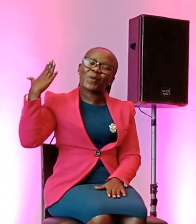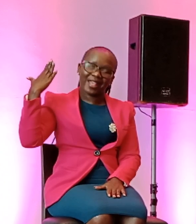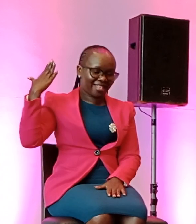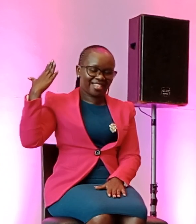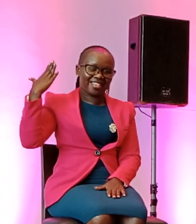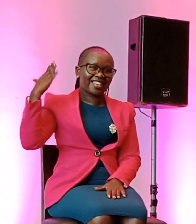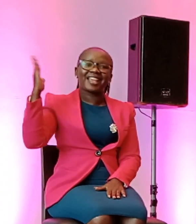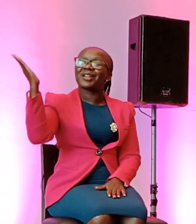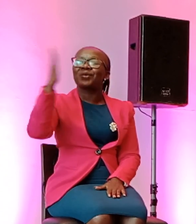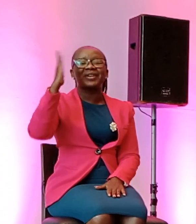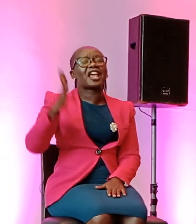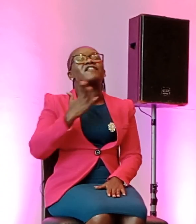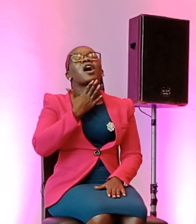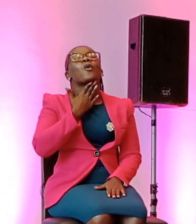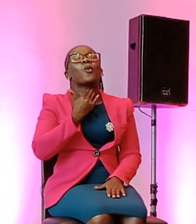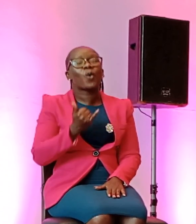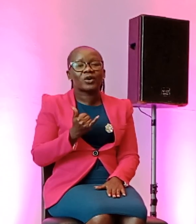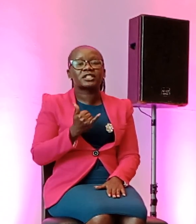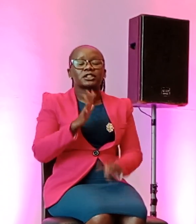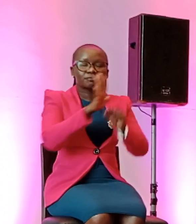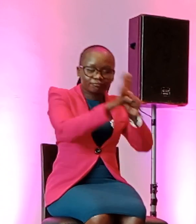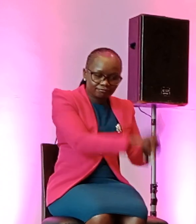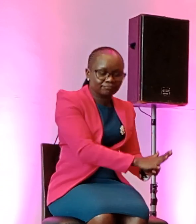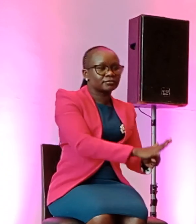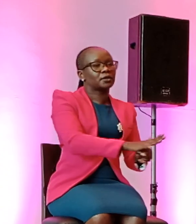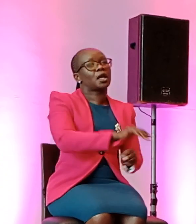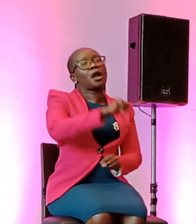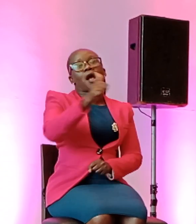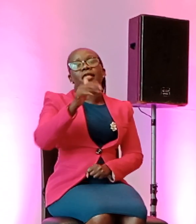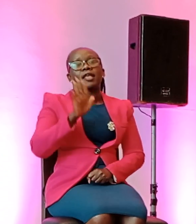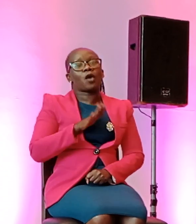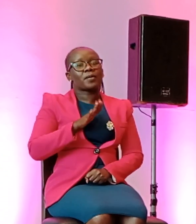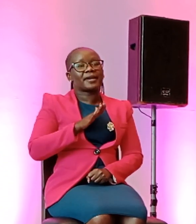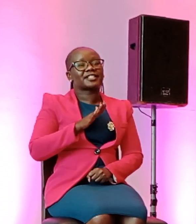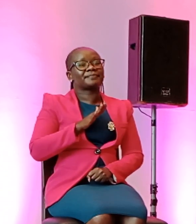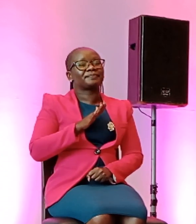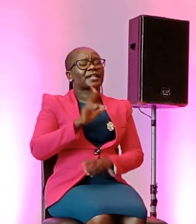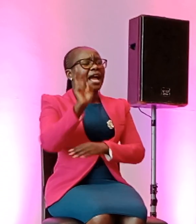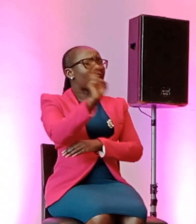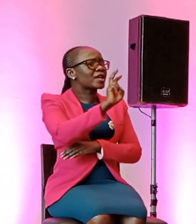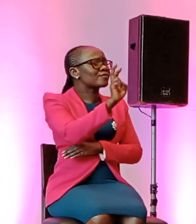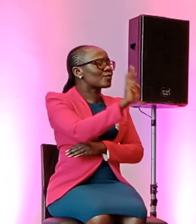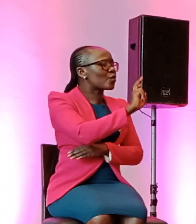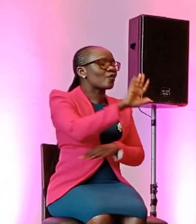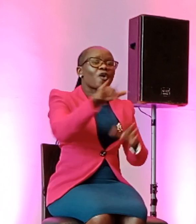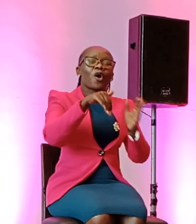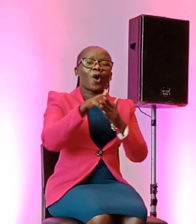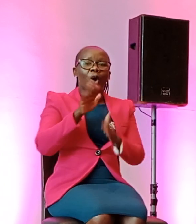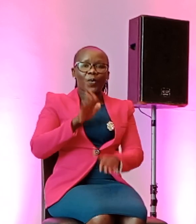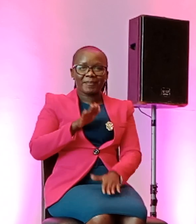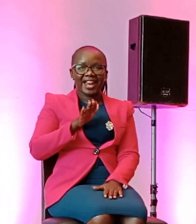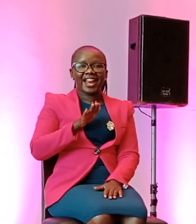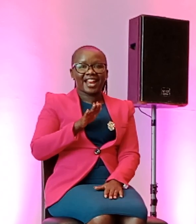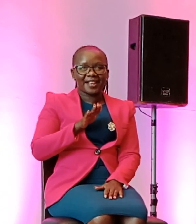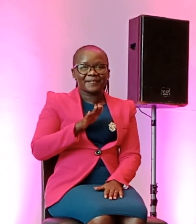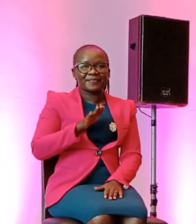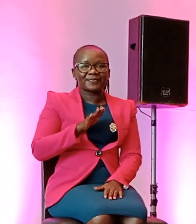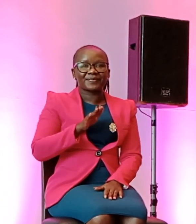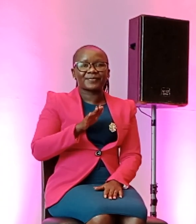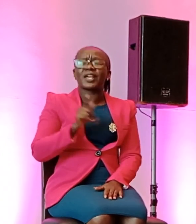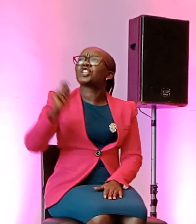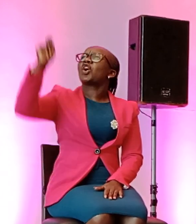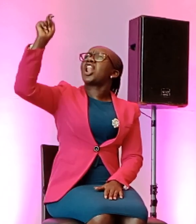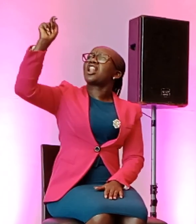they would never want to discriminate anyone. I look at every woman,